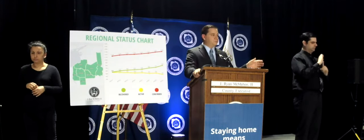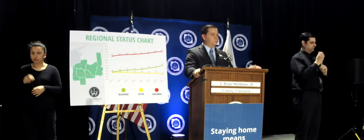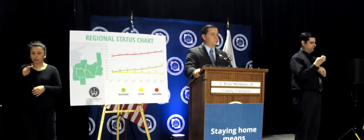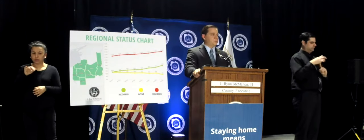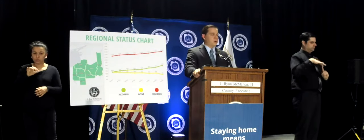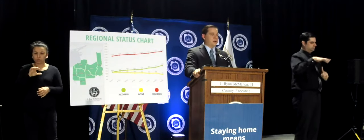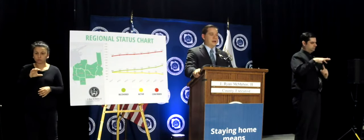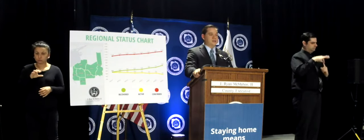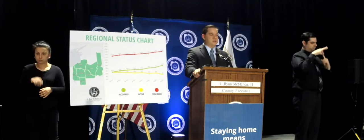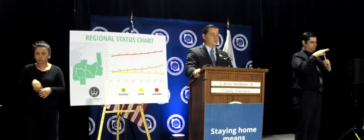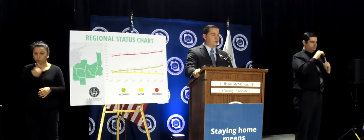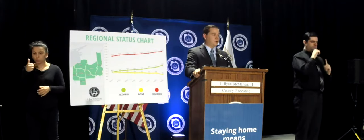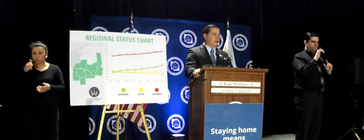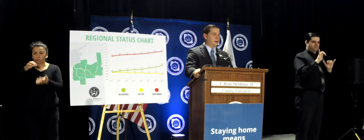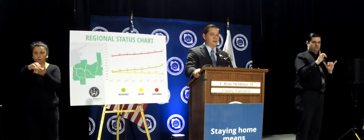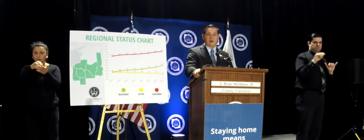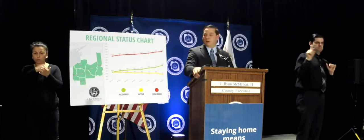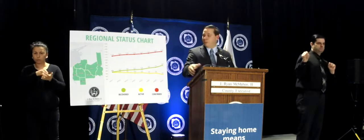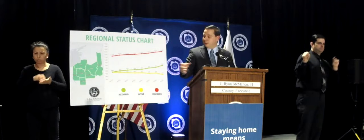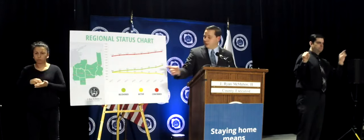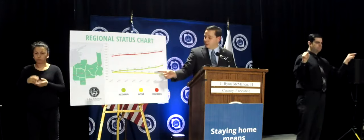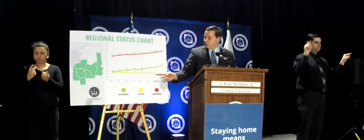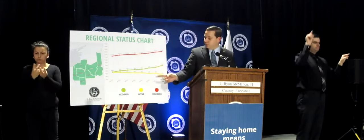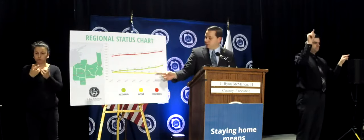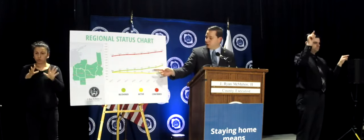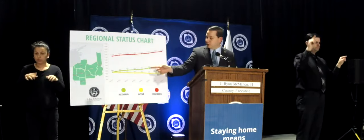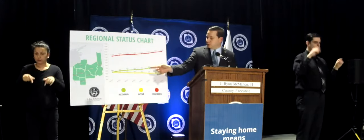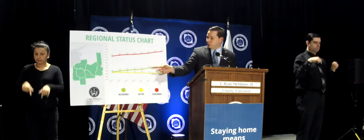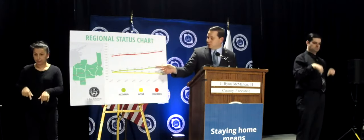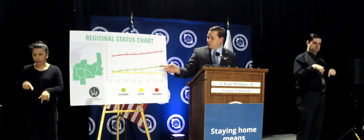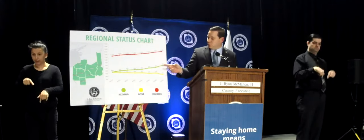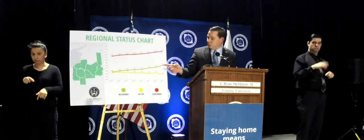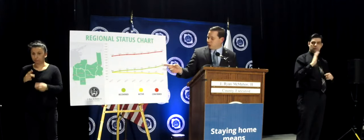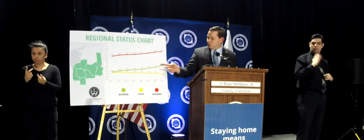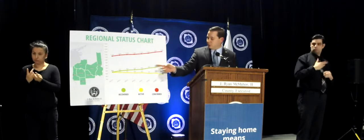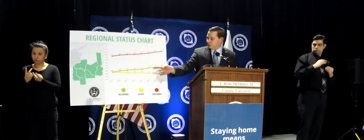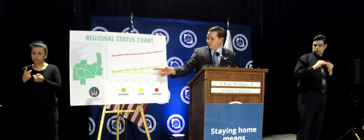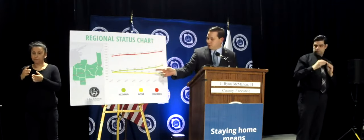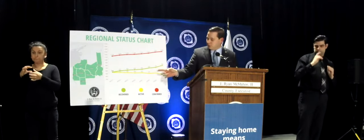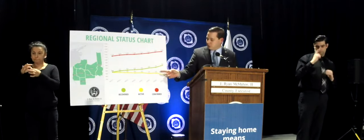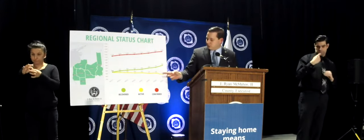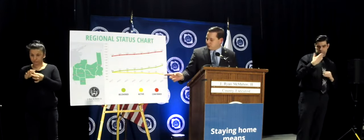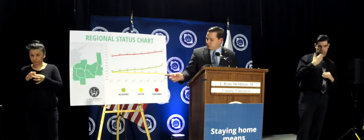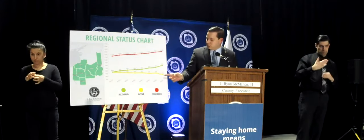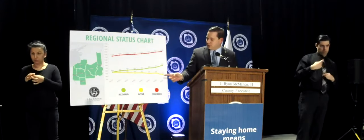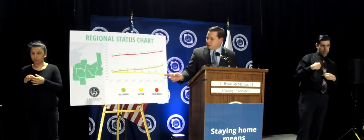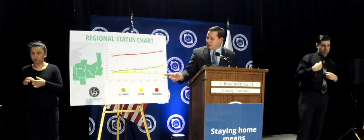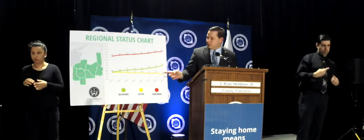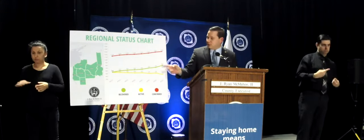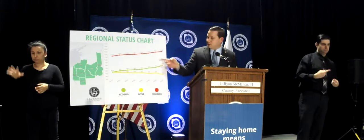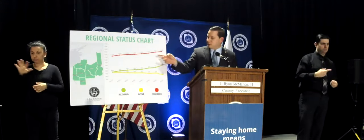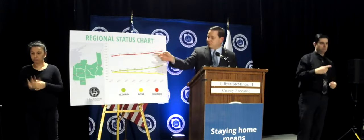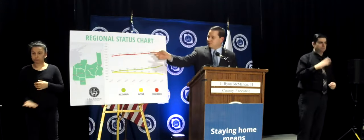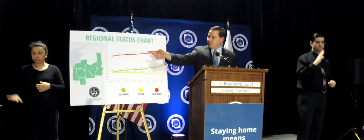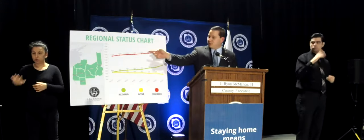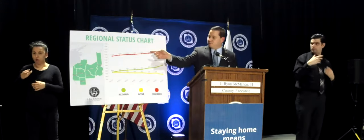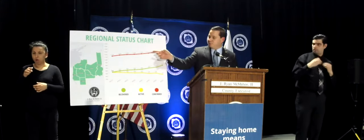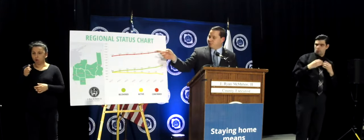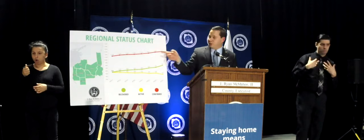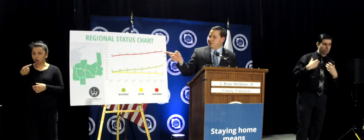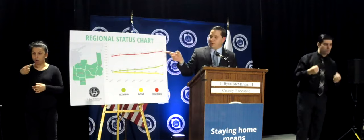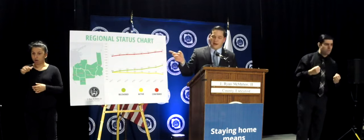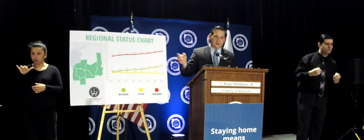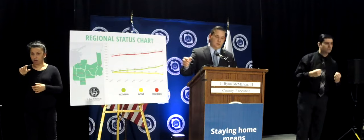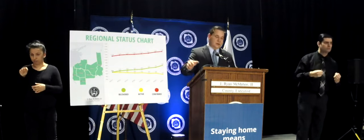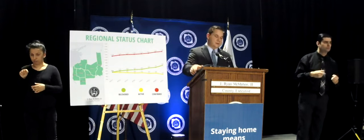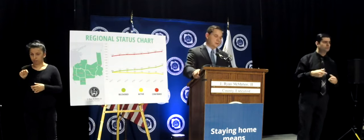seeing, not just for Onondaga County, but for the region. More recoveries, less active cases,